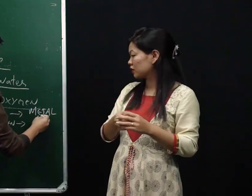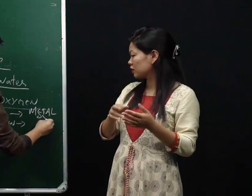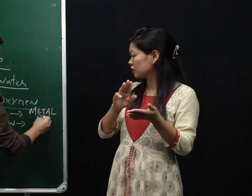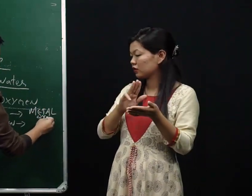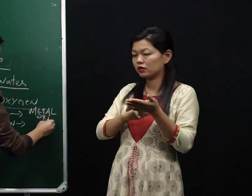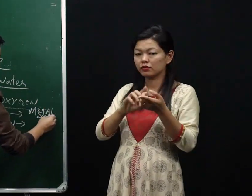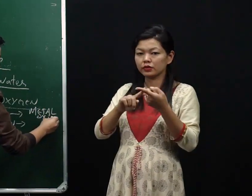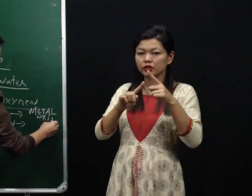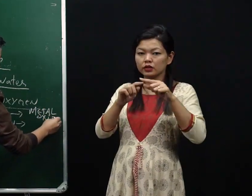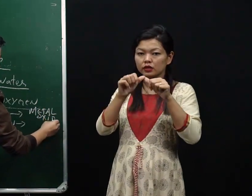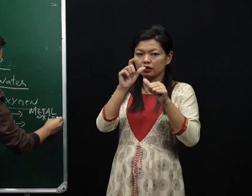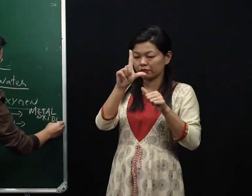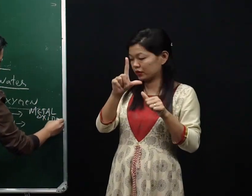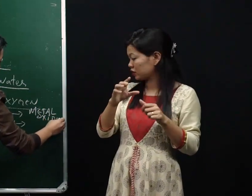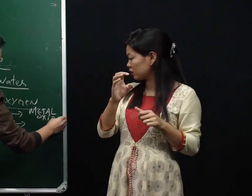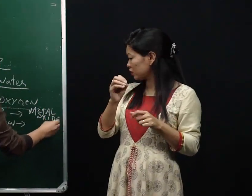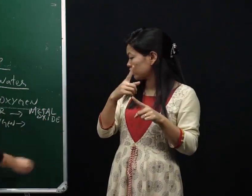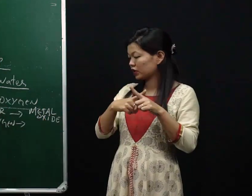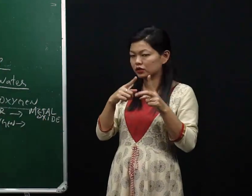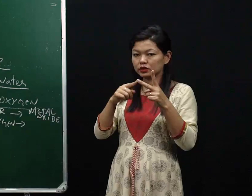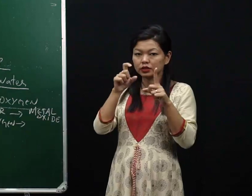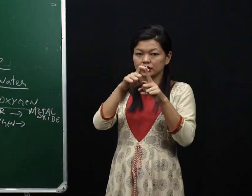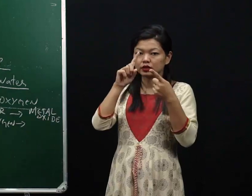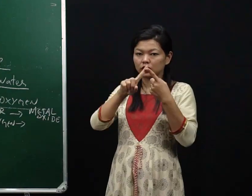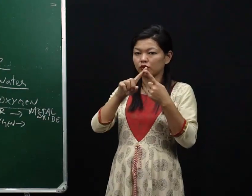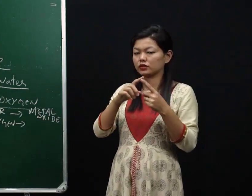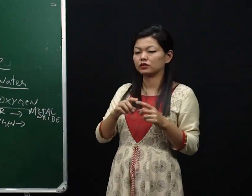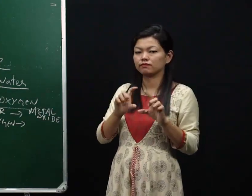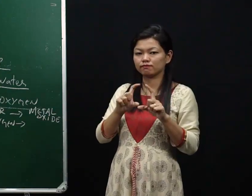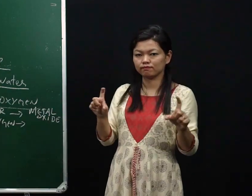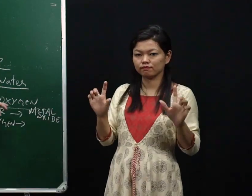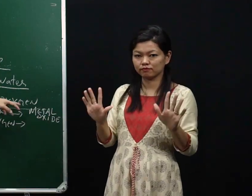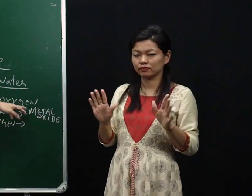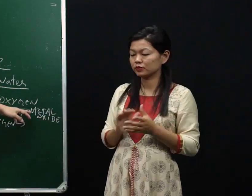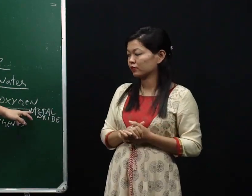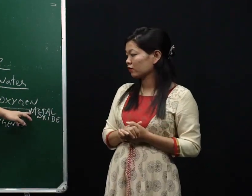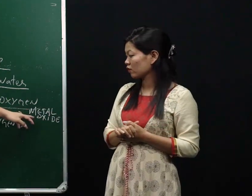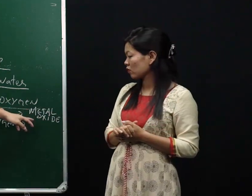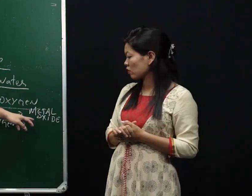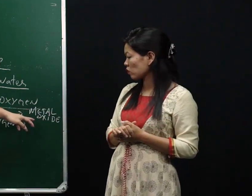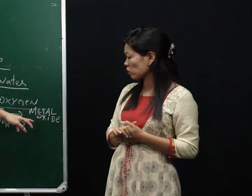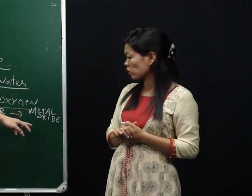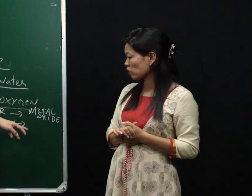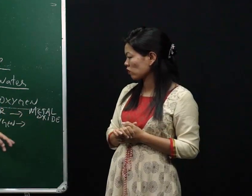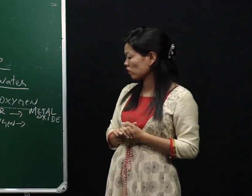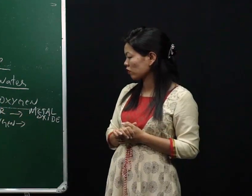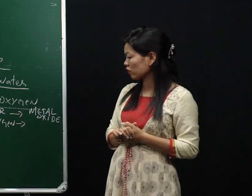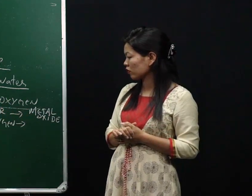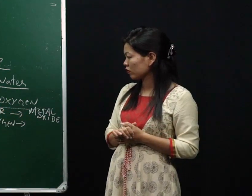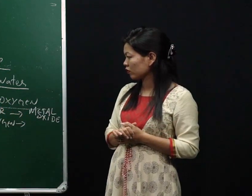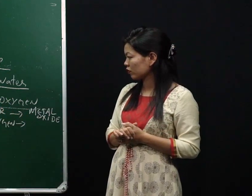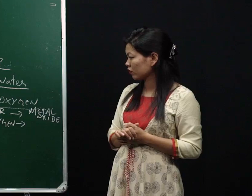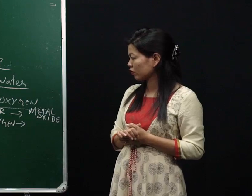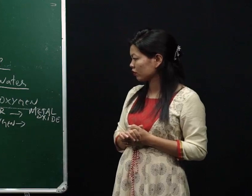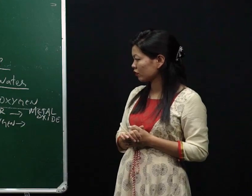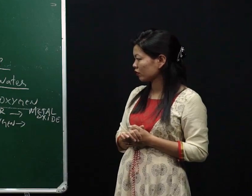Metal oxide. Clear? So metal and oxygen, we're getting metal oxide, right? So then